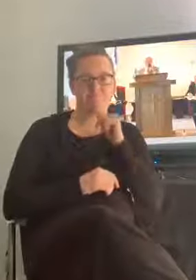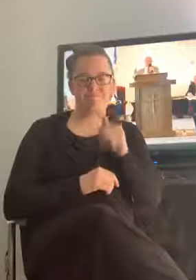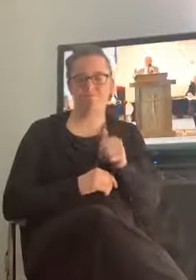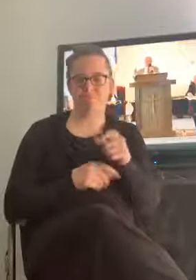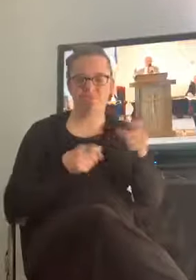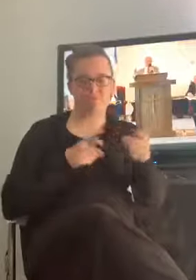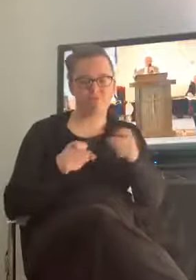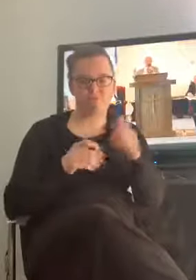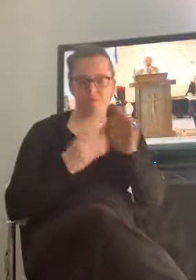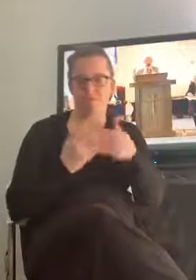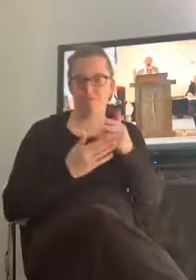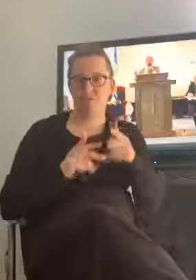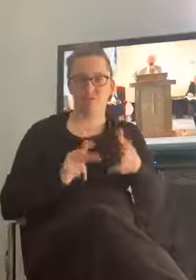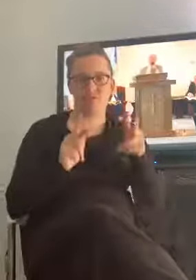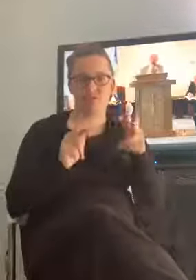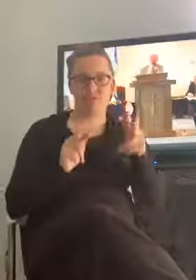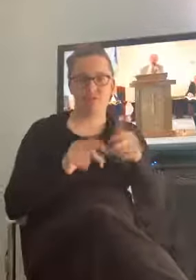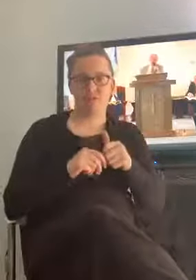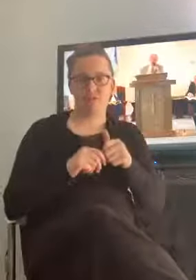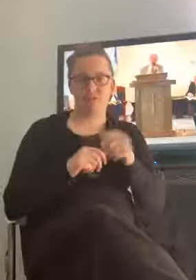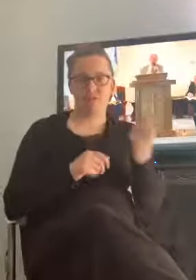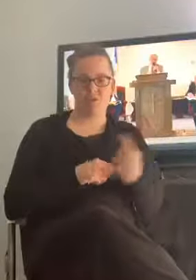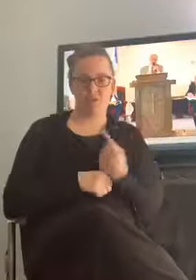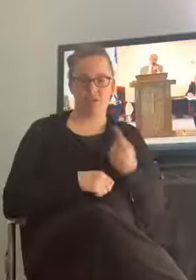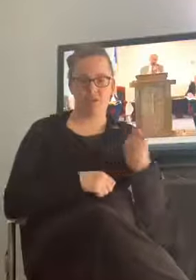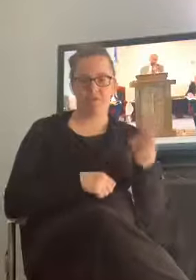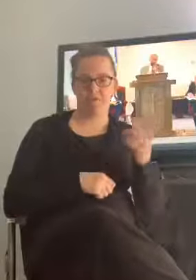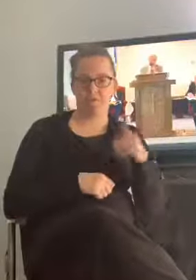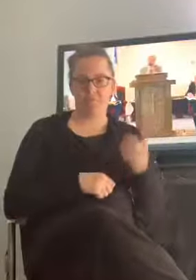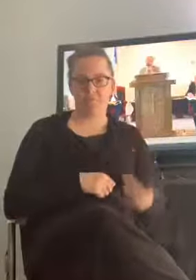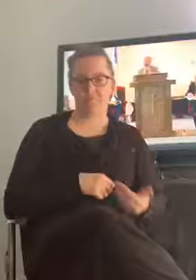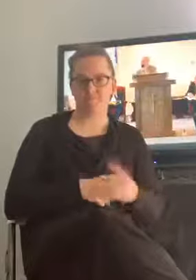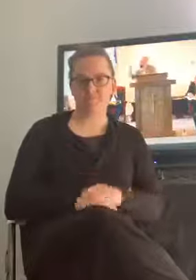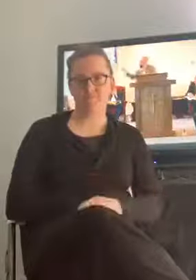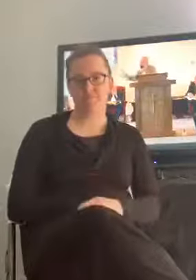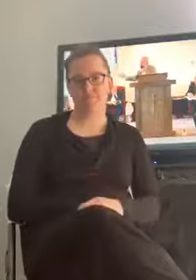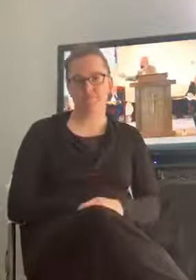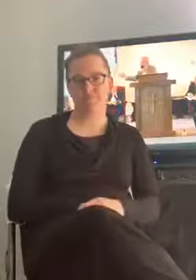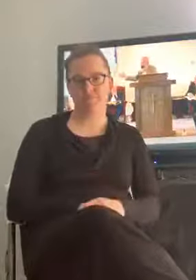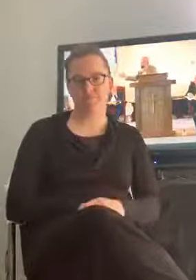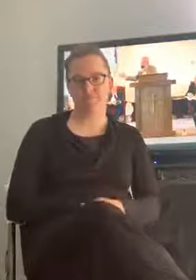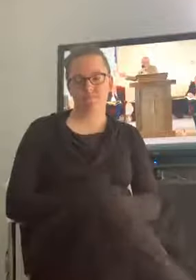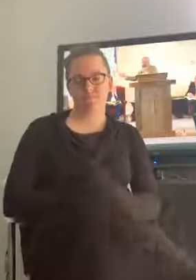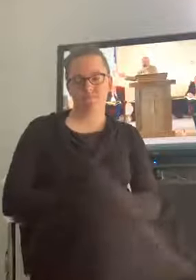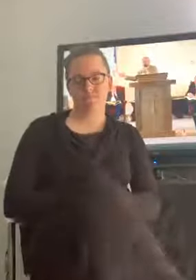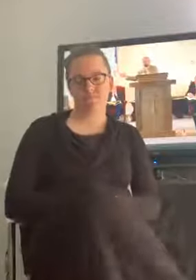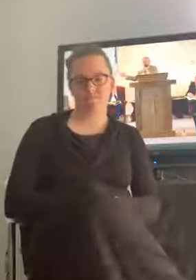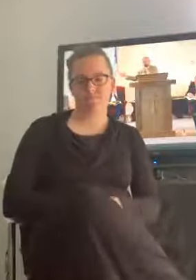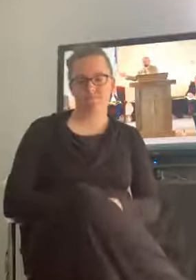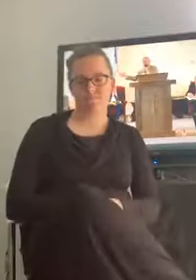me going the opposite direction that are only inches